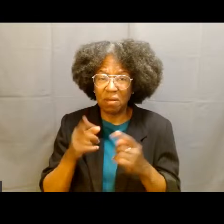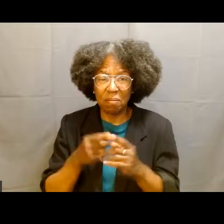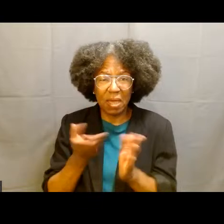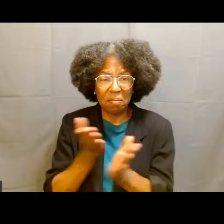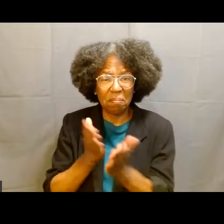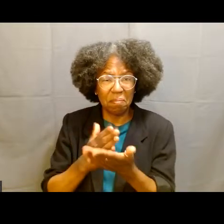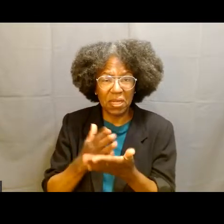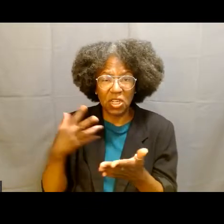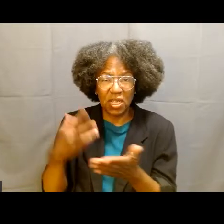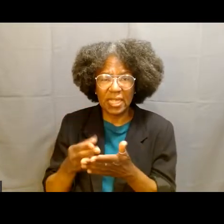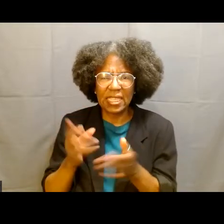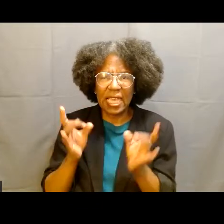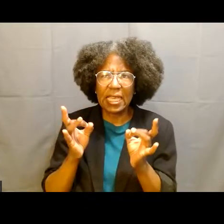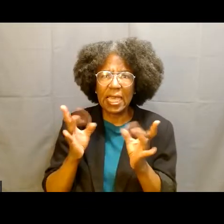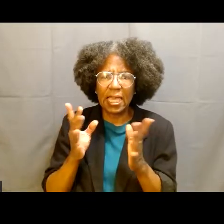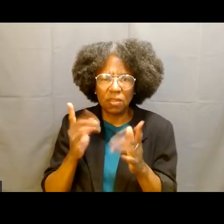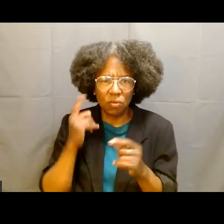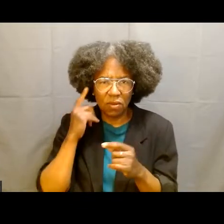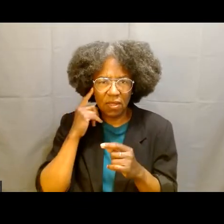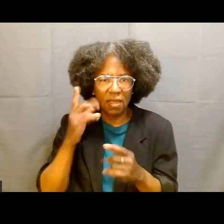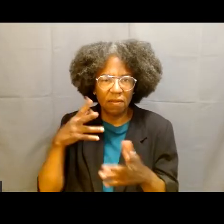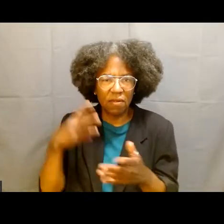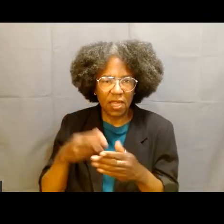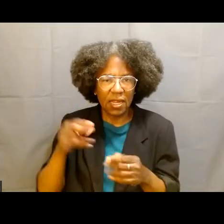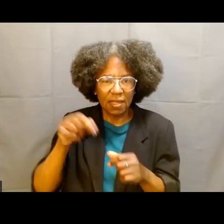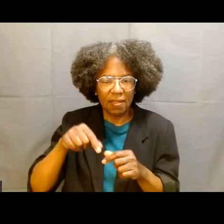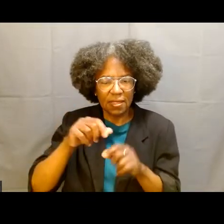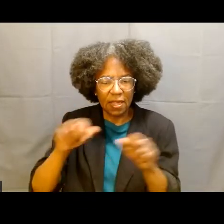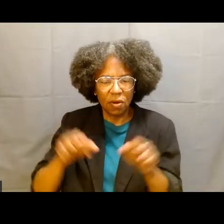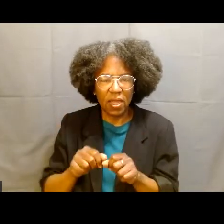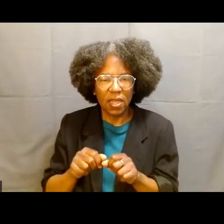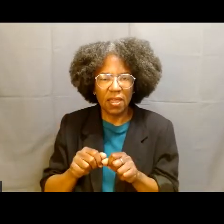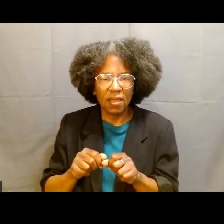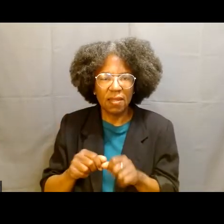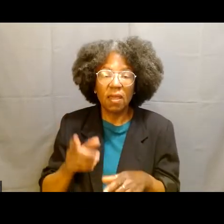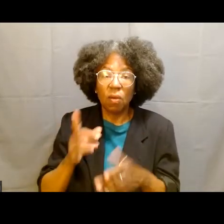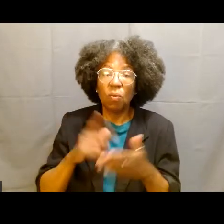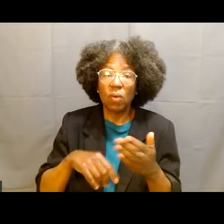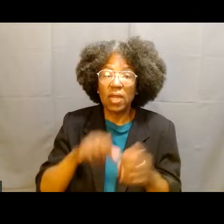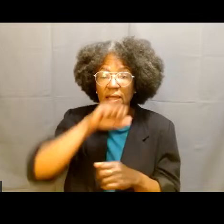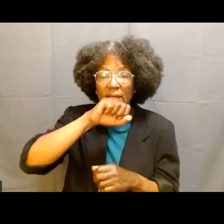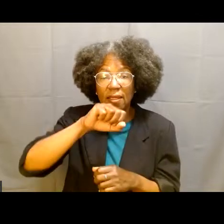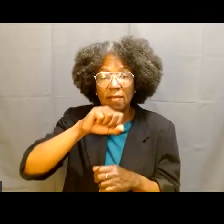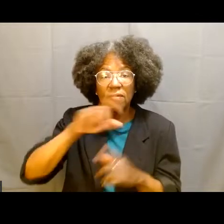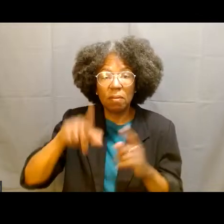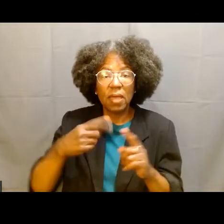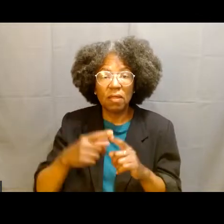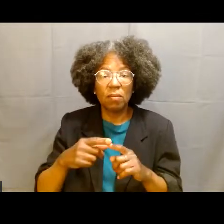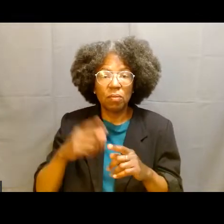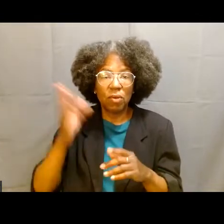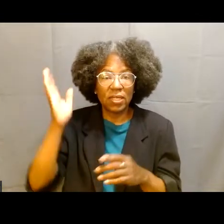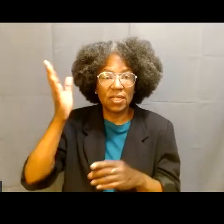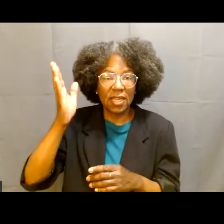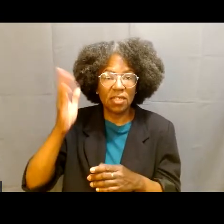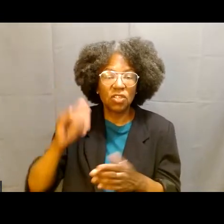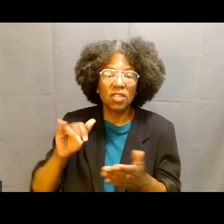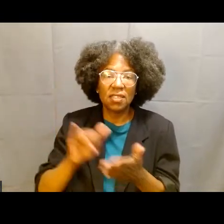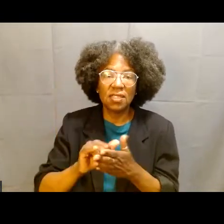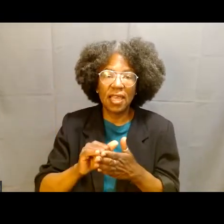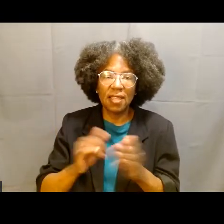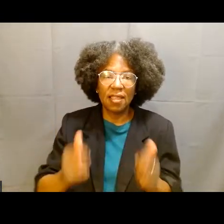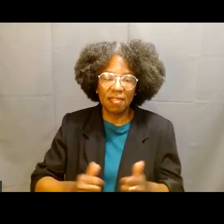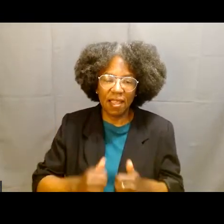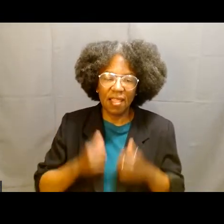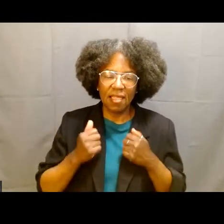area, because it's what I really loved about the presentation is you talked about the life of an educator, you know, the different